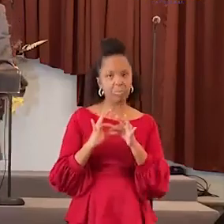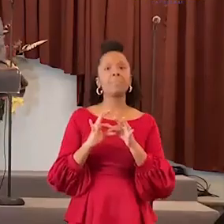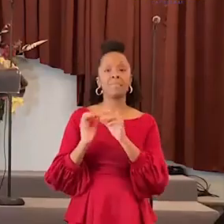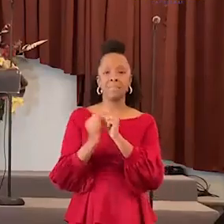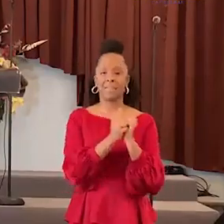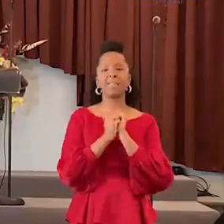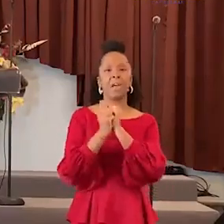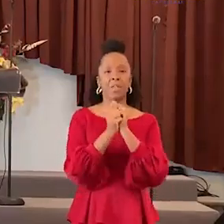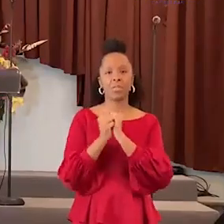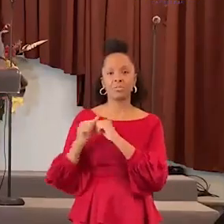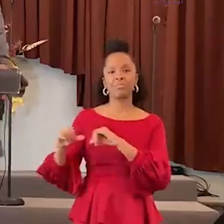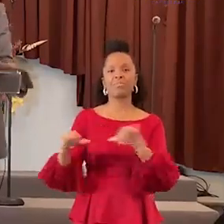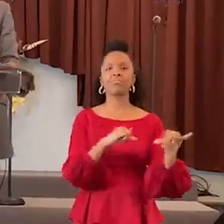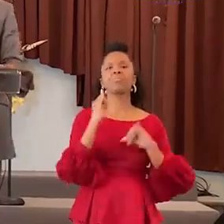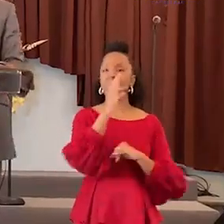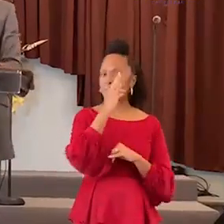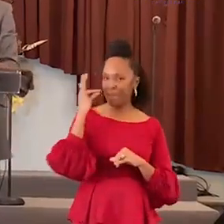remember